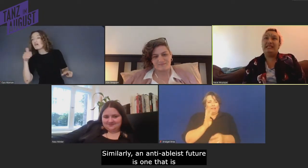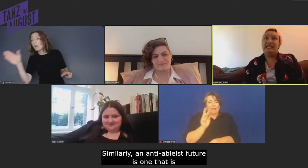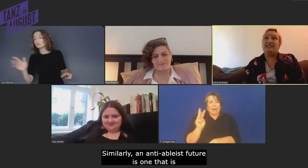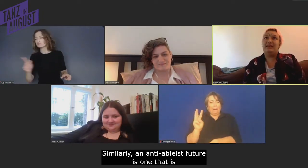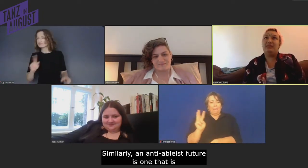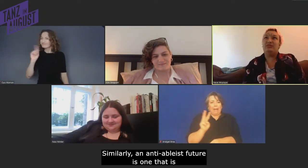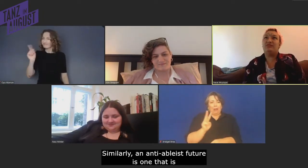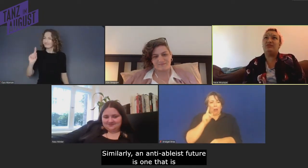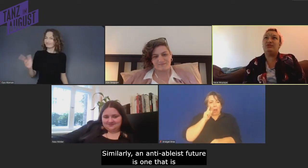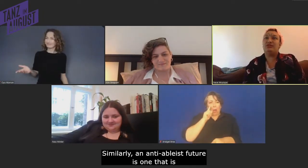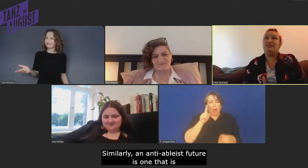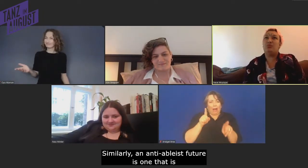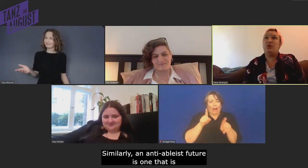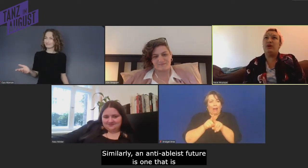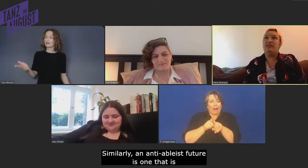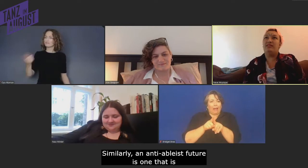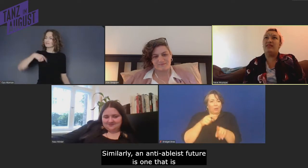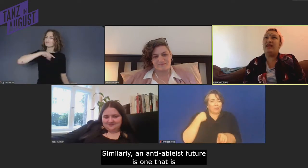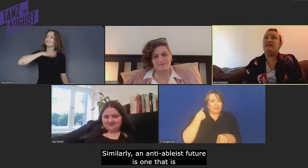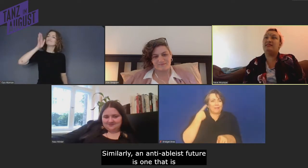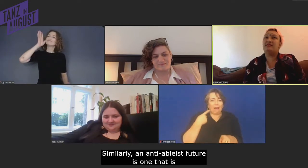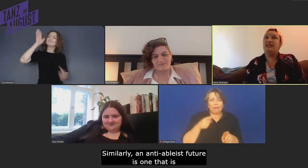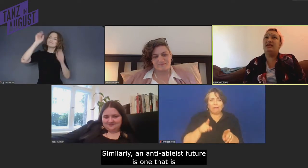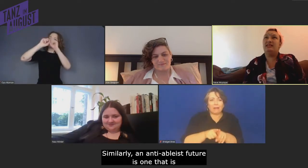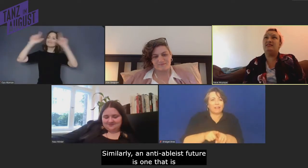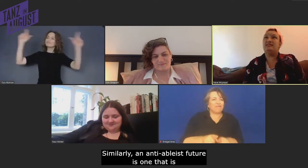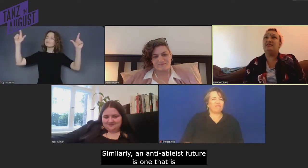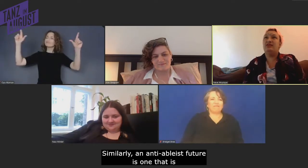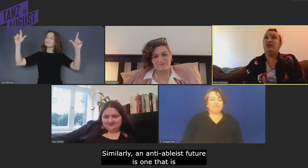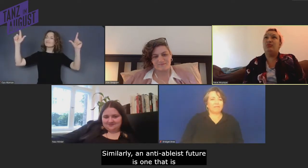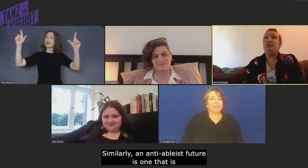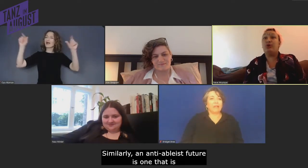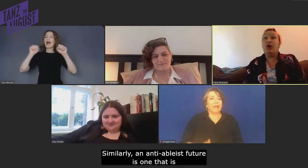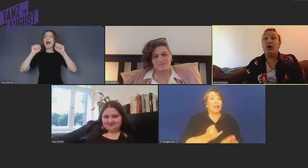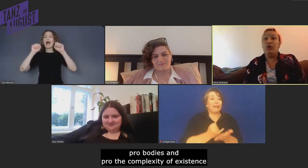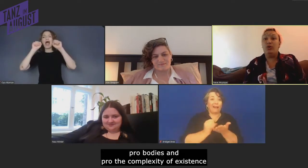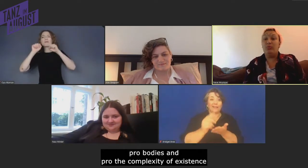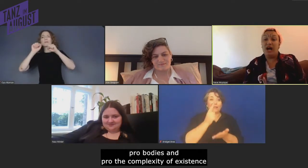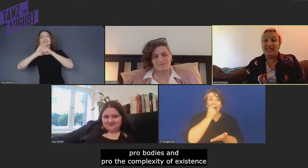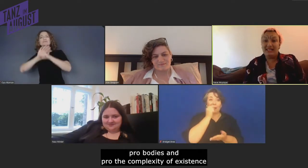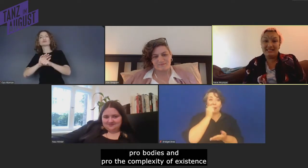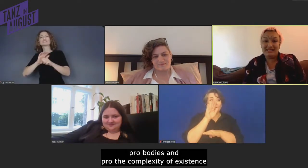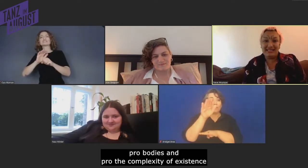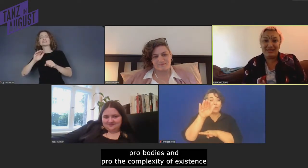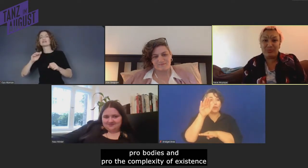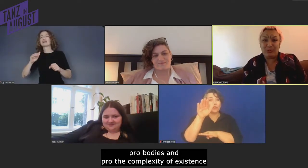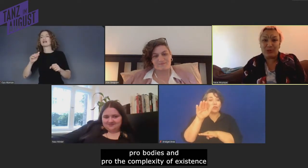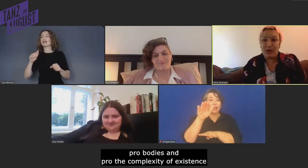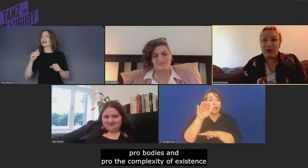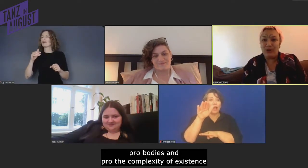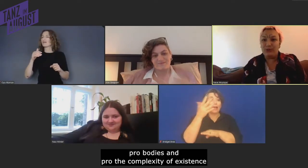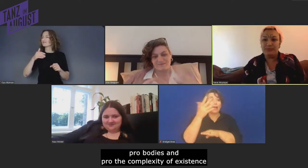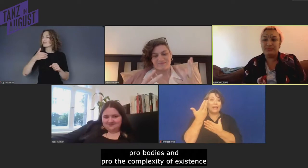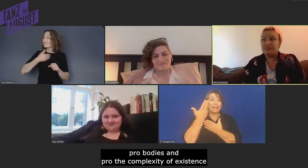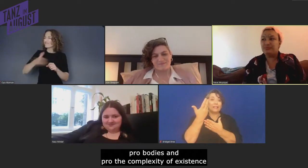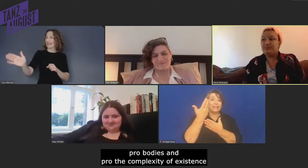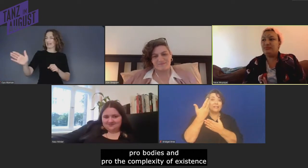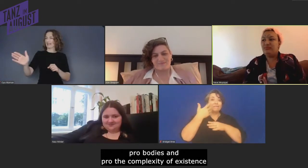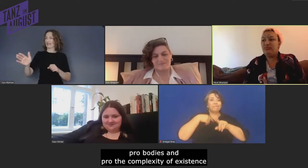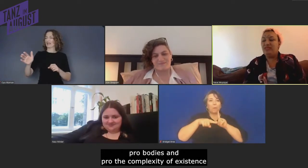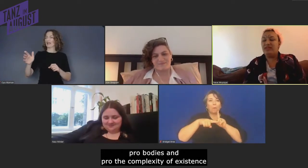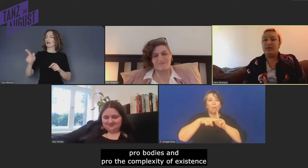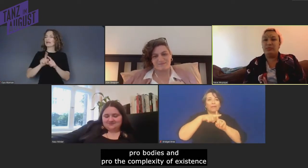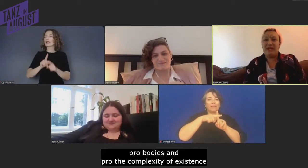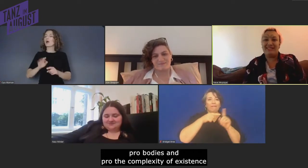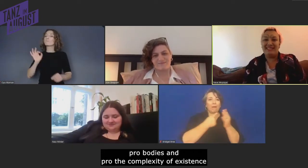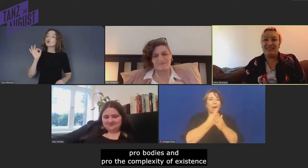similarly, an anti-ableist future is one that is pro bodies and pro